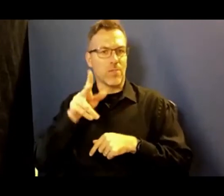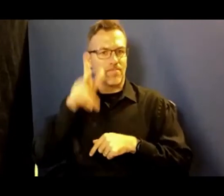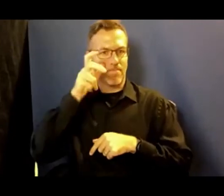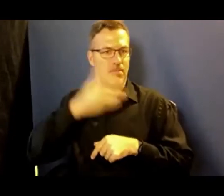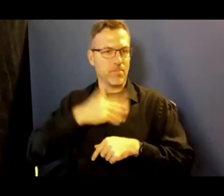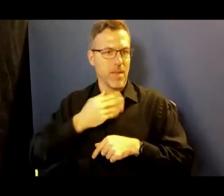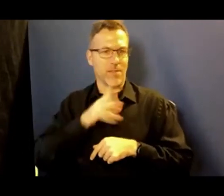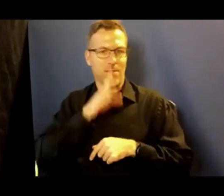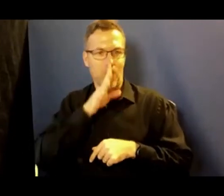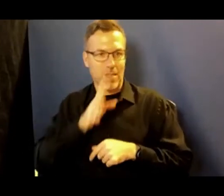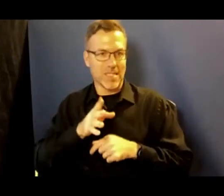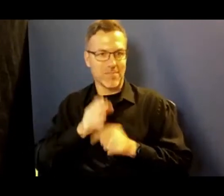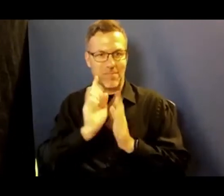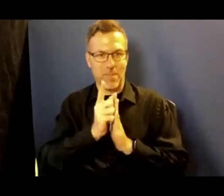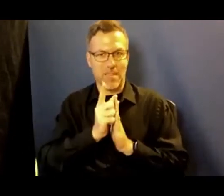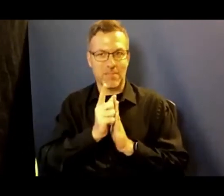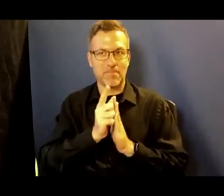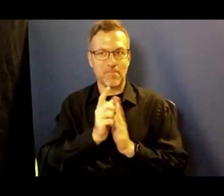second.